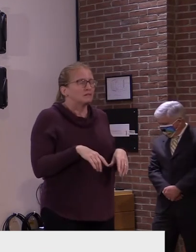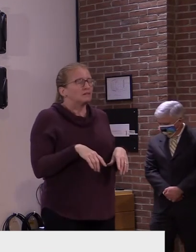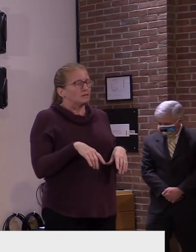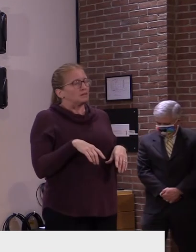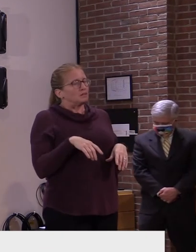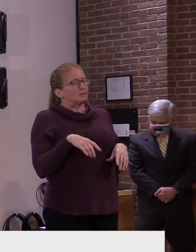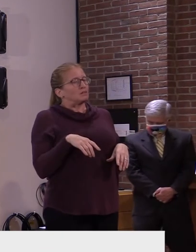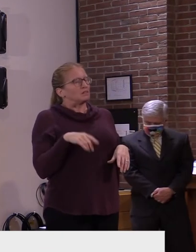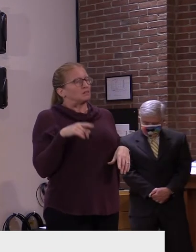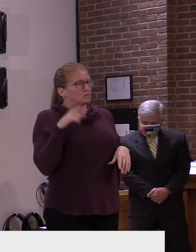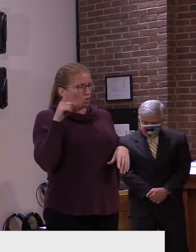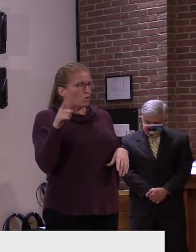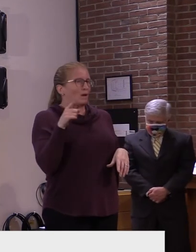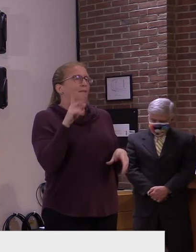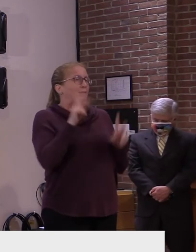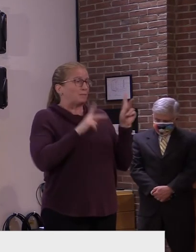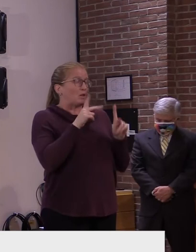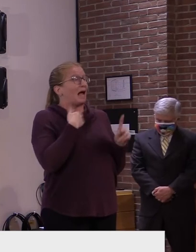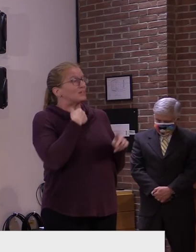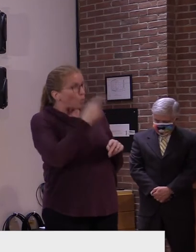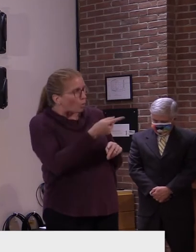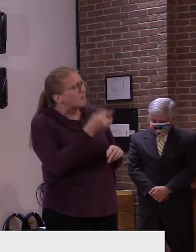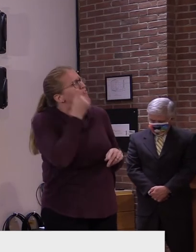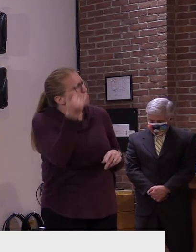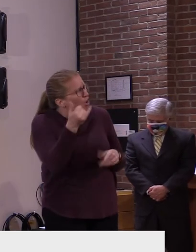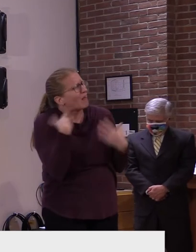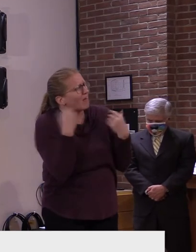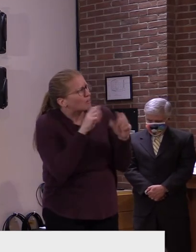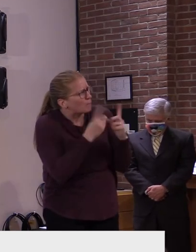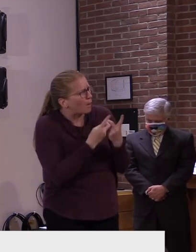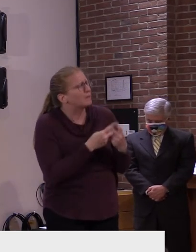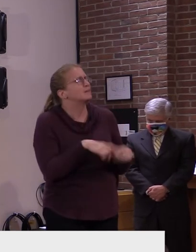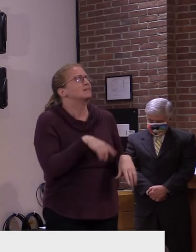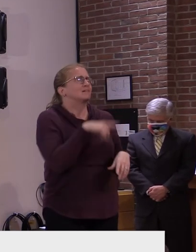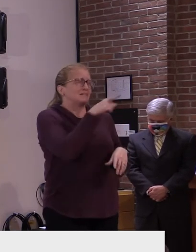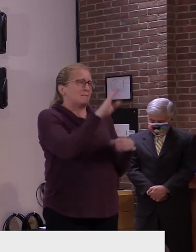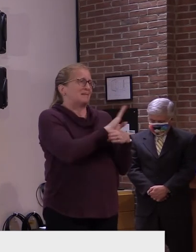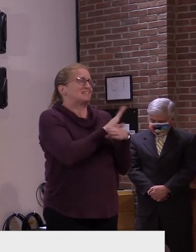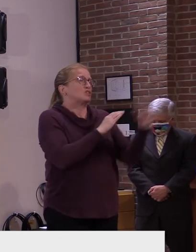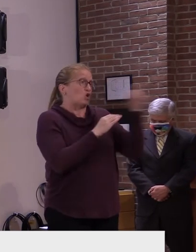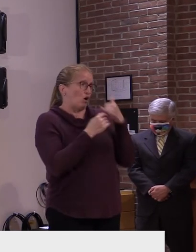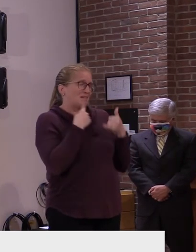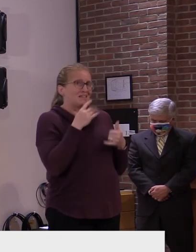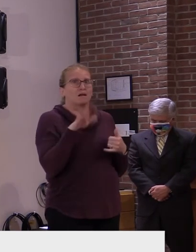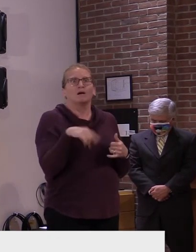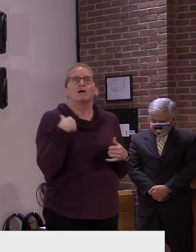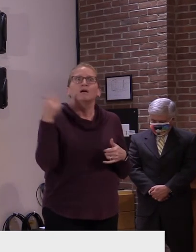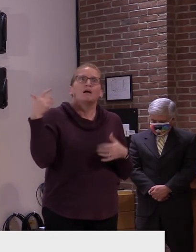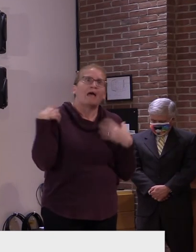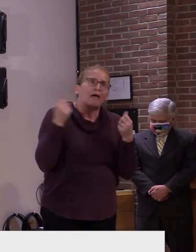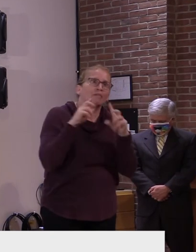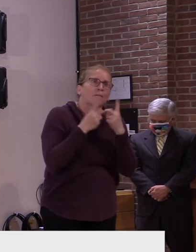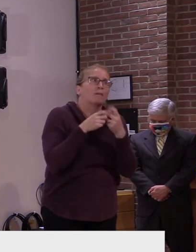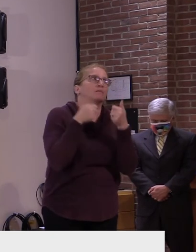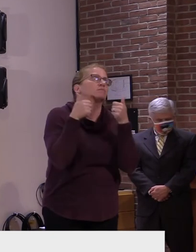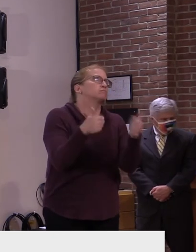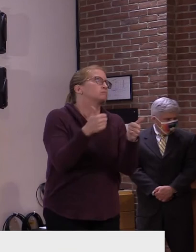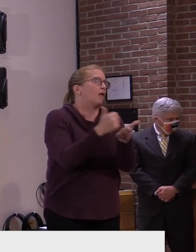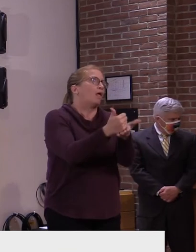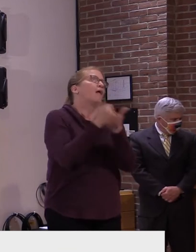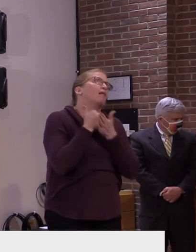to say how incredibly helpful it was so that would be um just just enhancing that message to make sure that you are